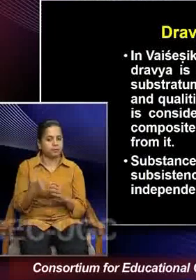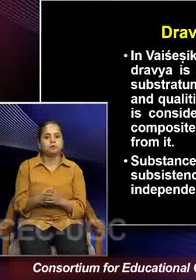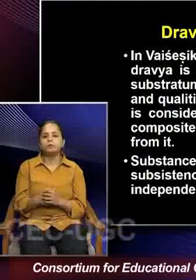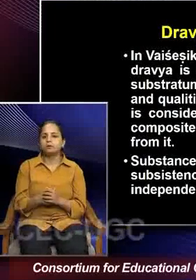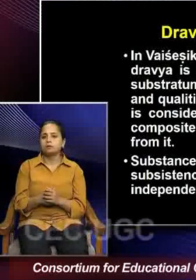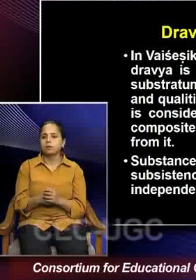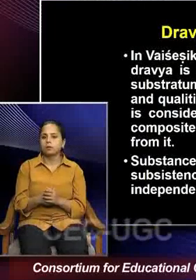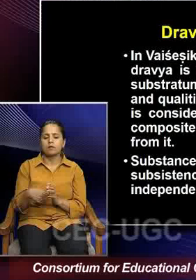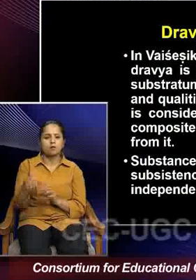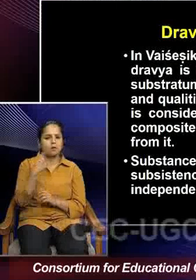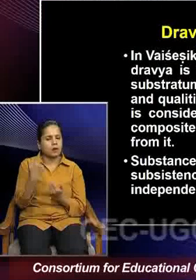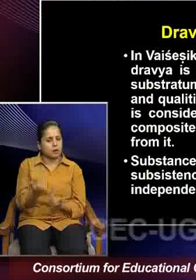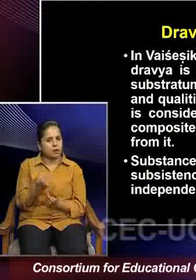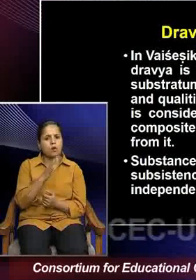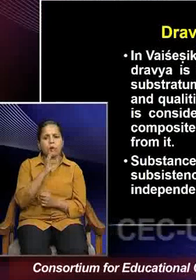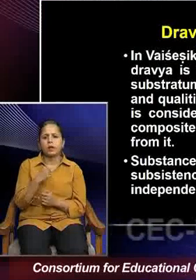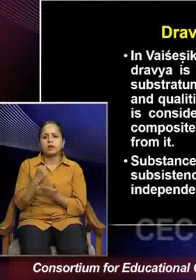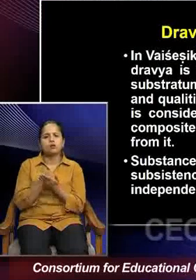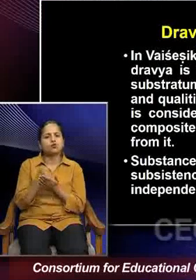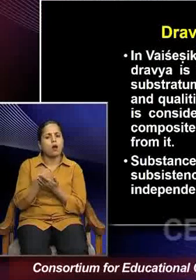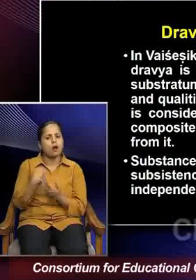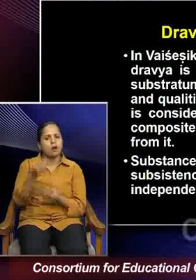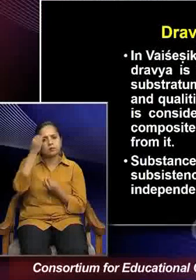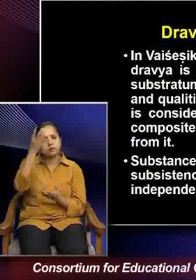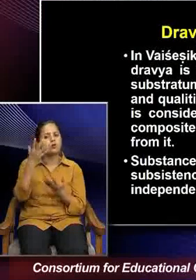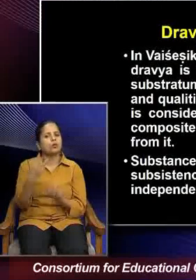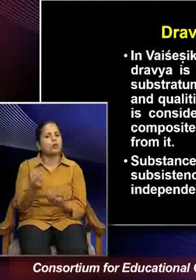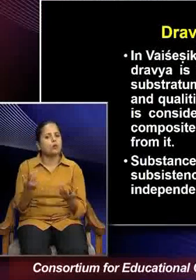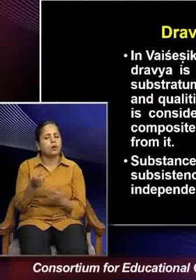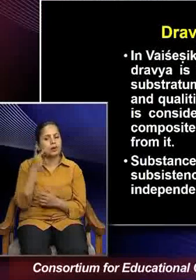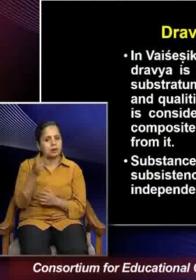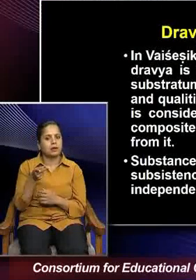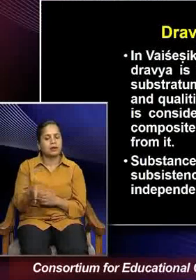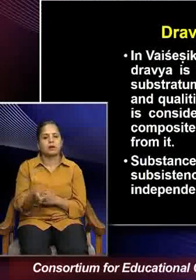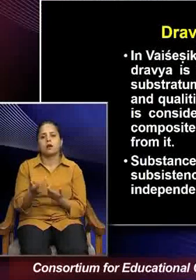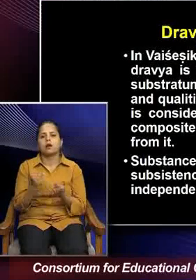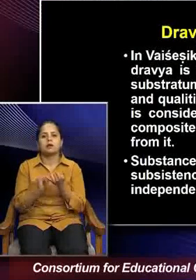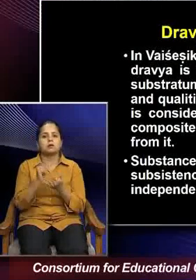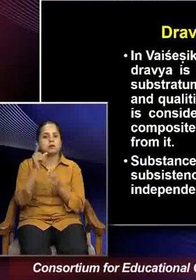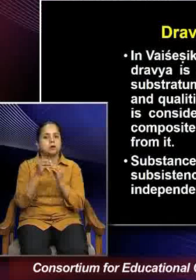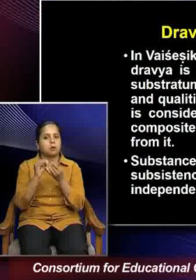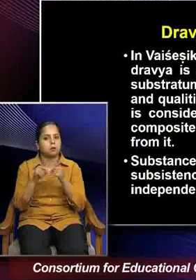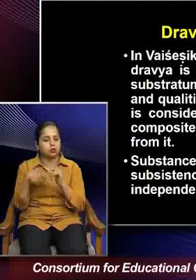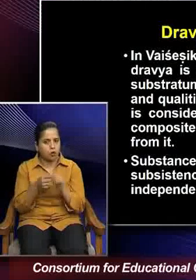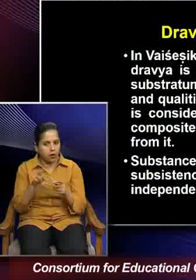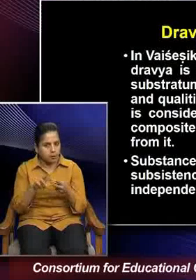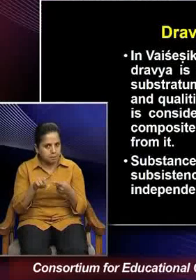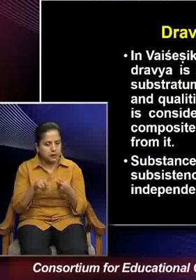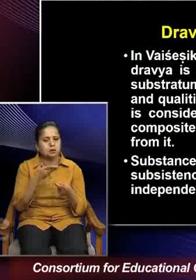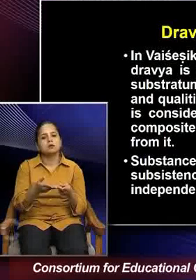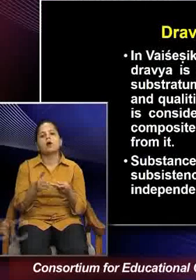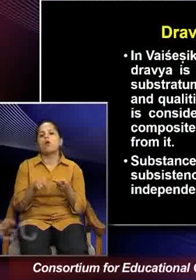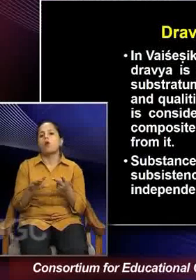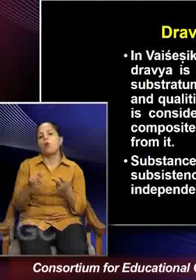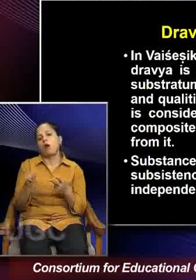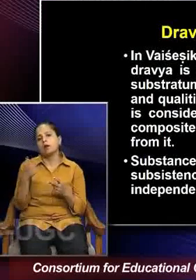So, what are we really trying to convey when we are saying that it is a substratum, and then on the other hand we are saying that it